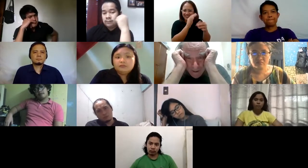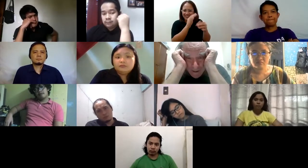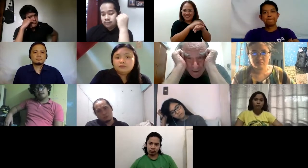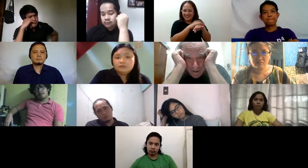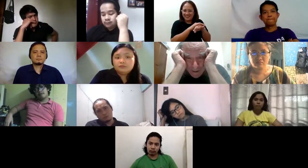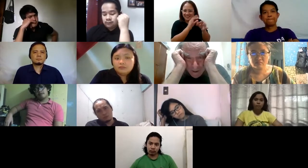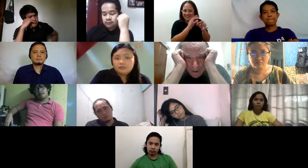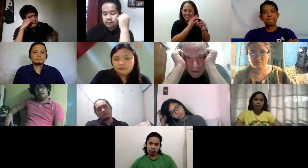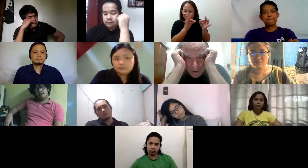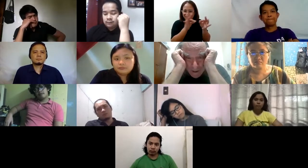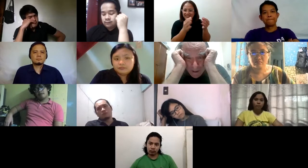Okay, and then